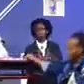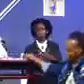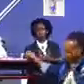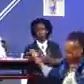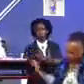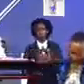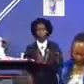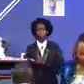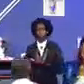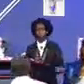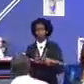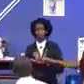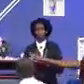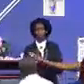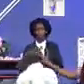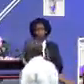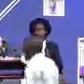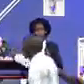October.